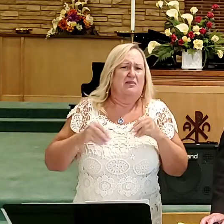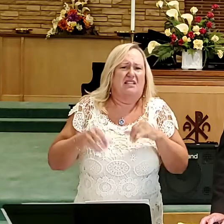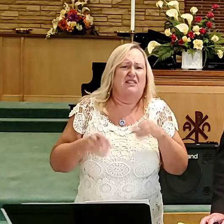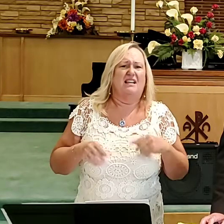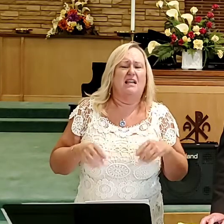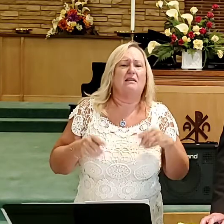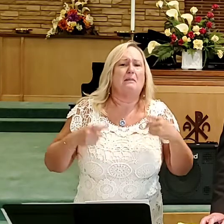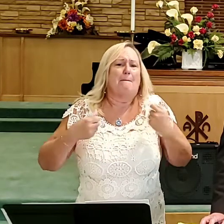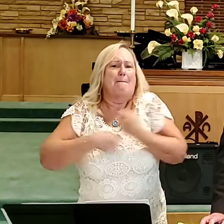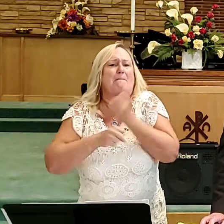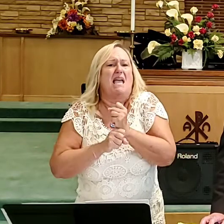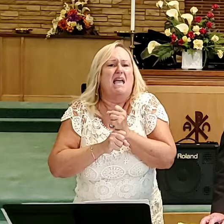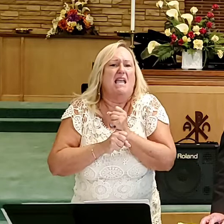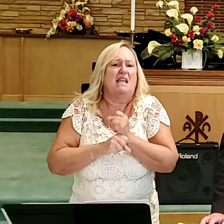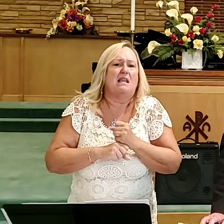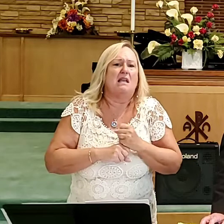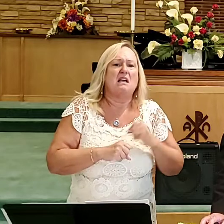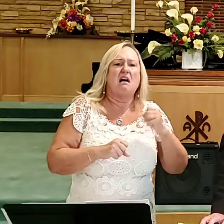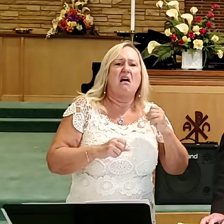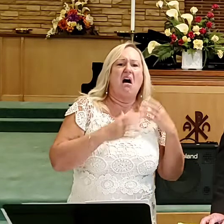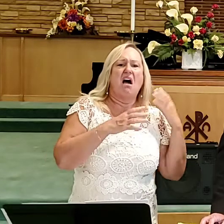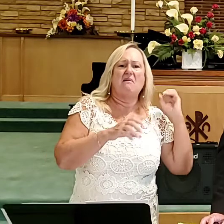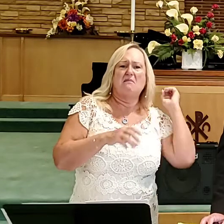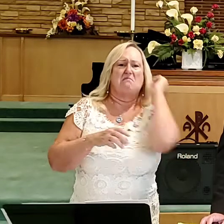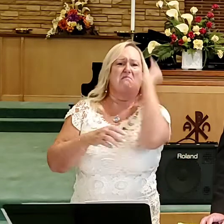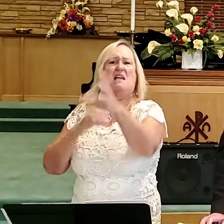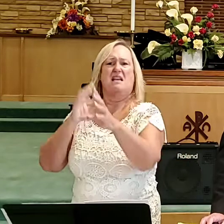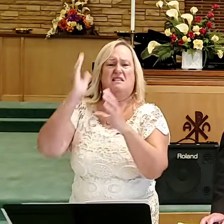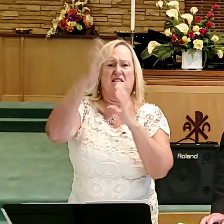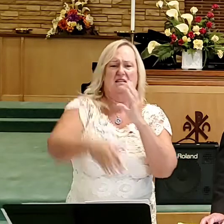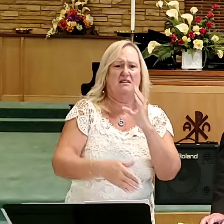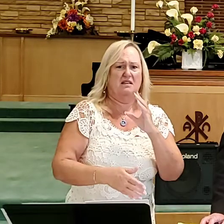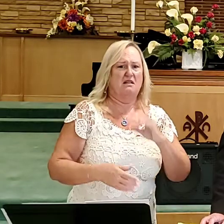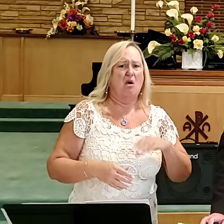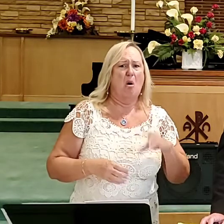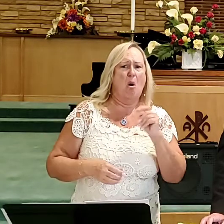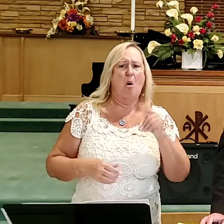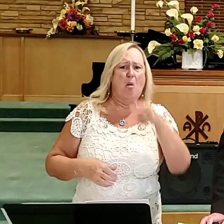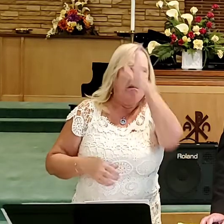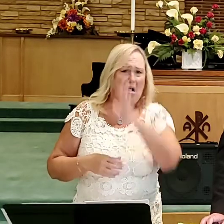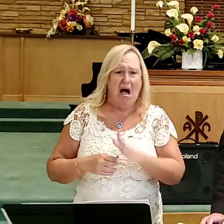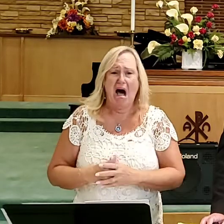had committed offensive pass interference. Oh my God.